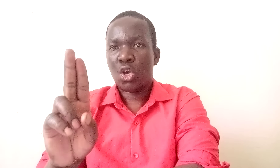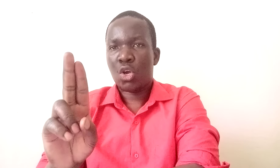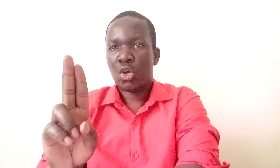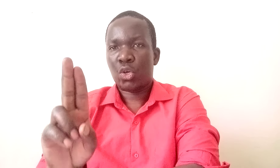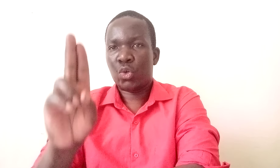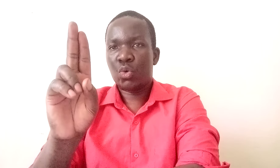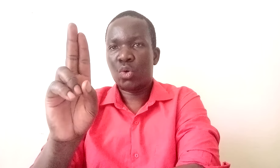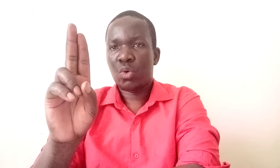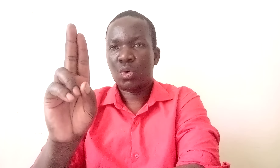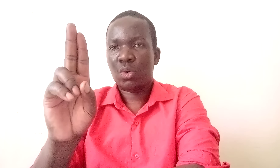U,